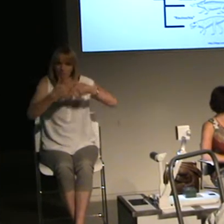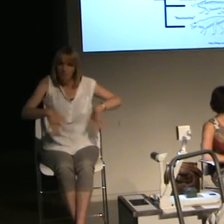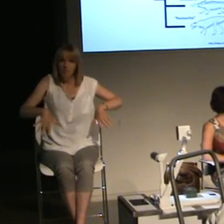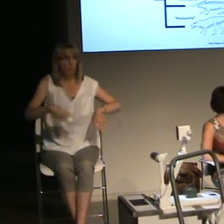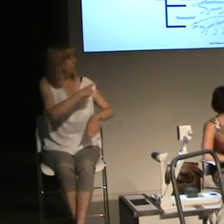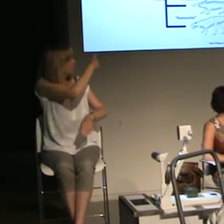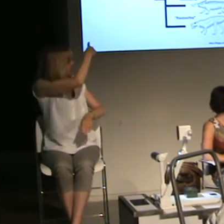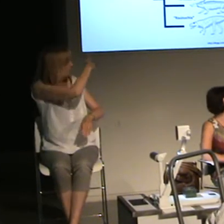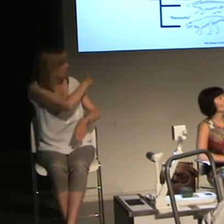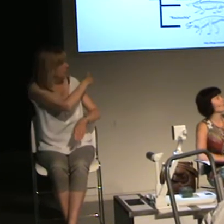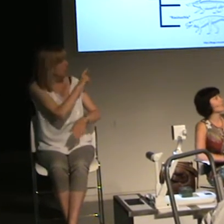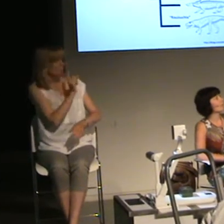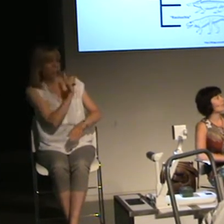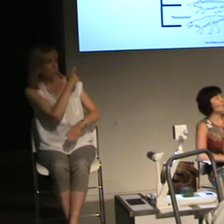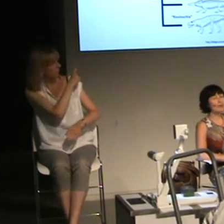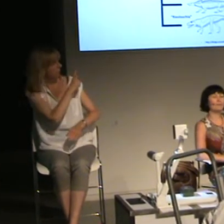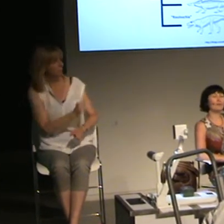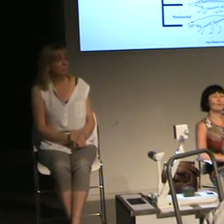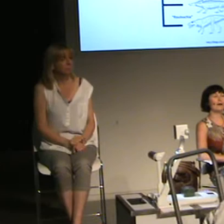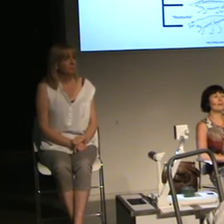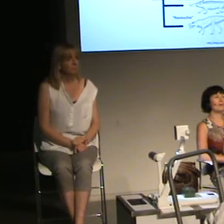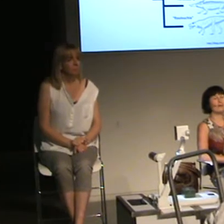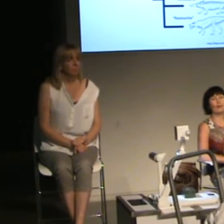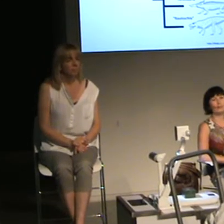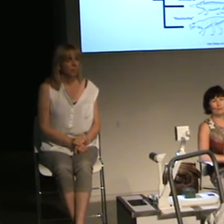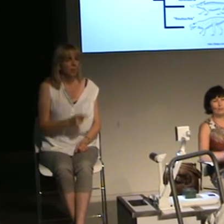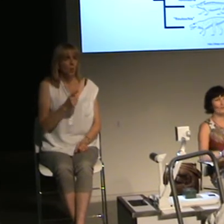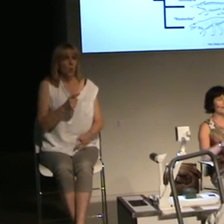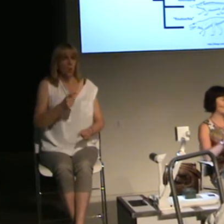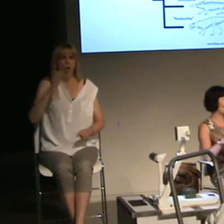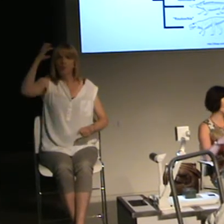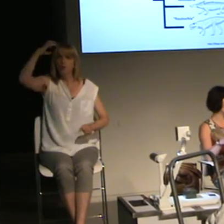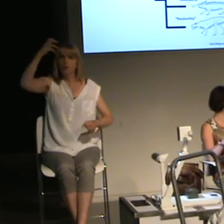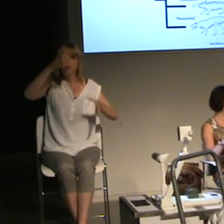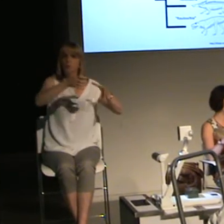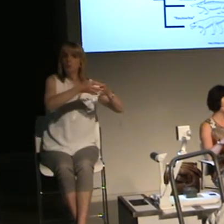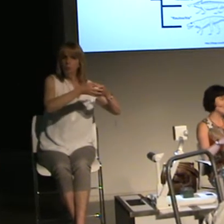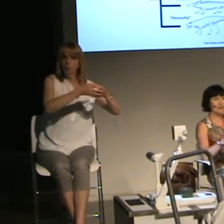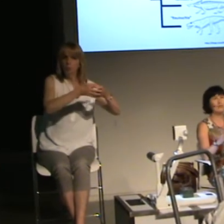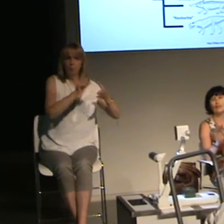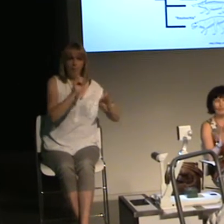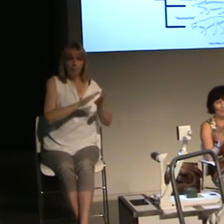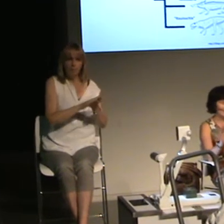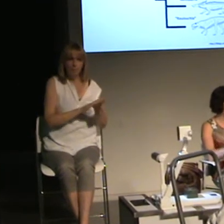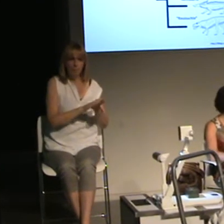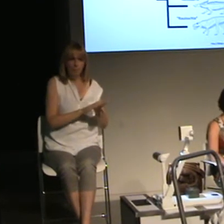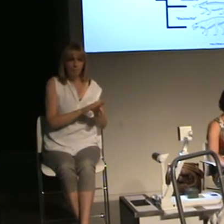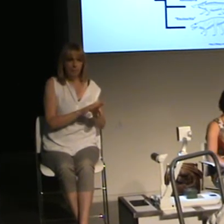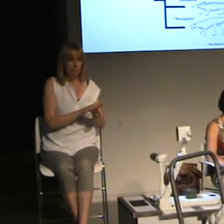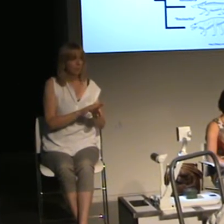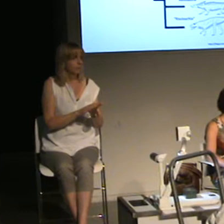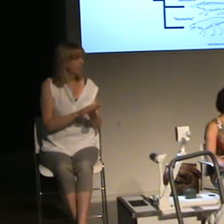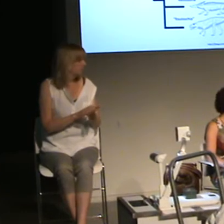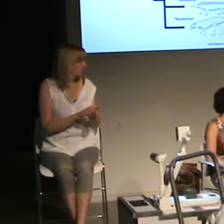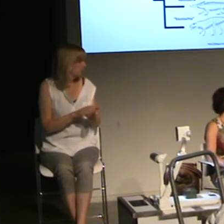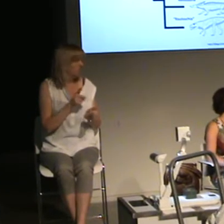that, what we can see here. Well, when people talk about the crown group of any particular group of animals, don't need to remember this,